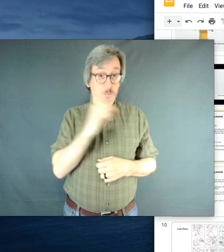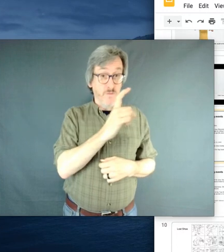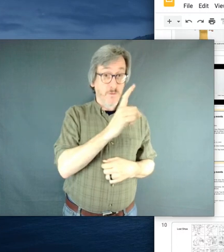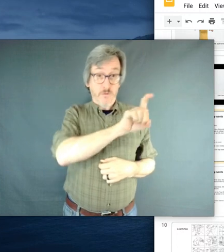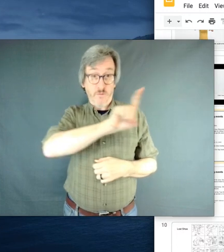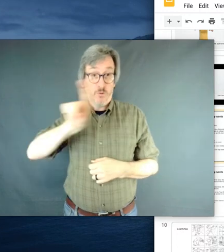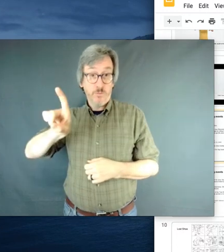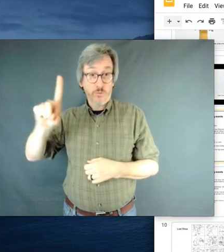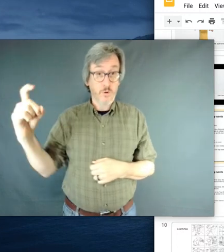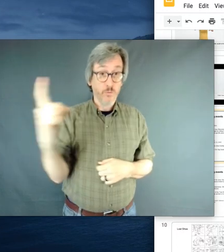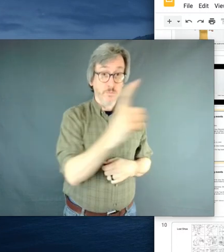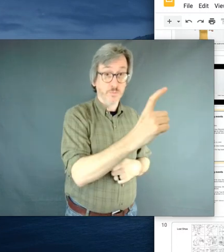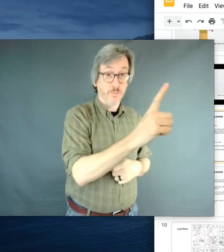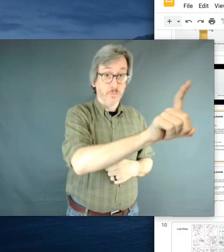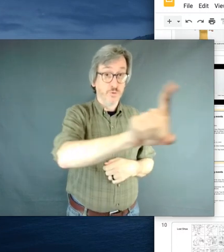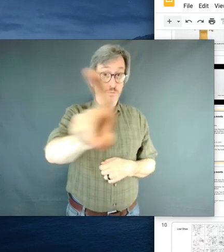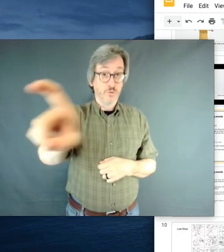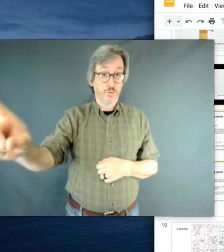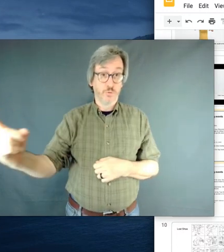boy moving around from room to room,